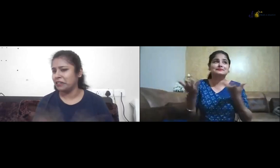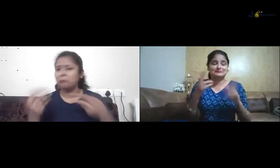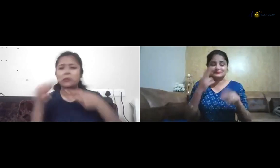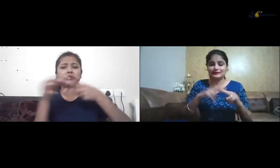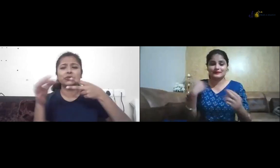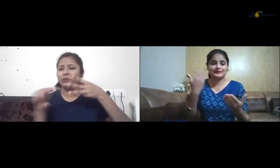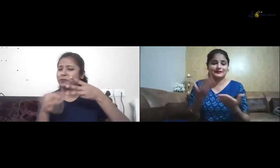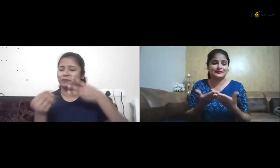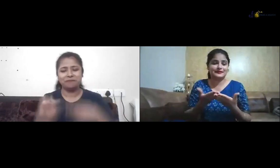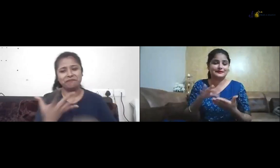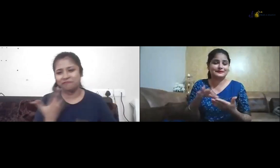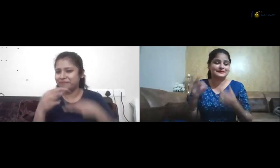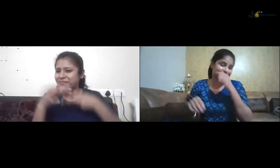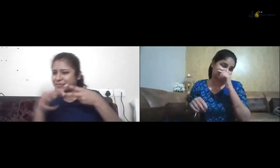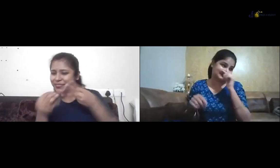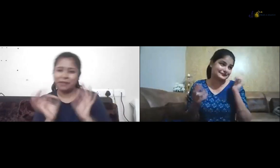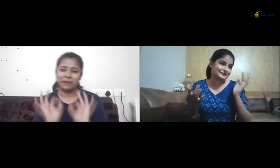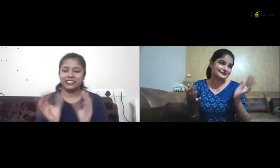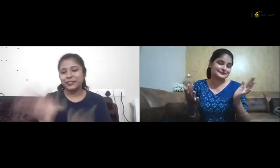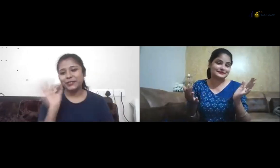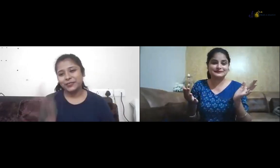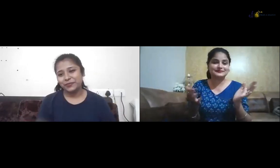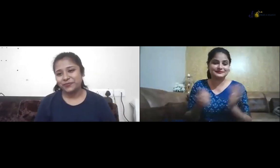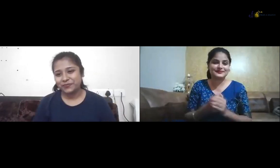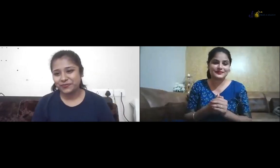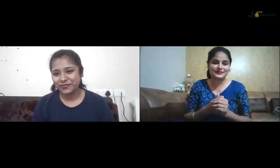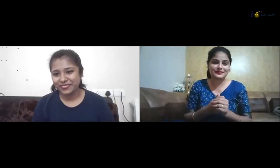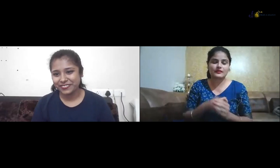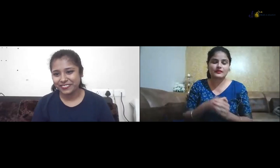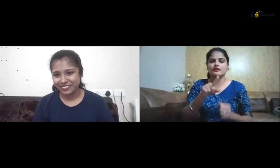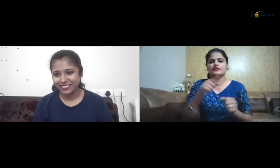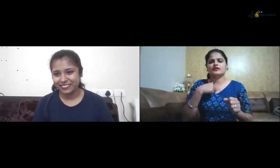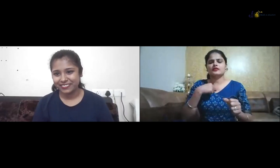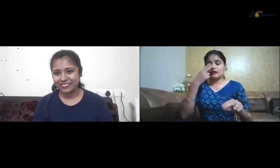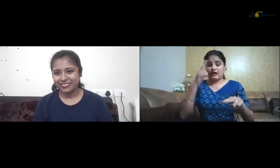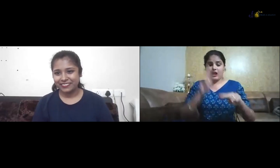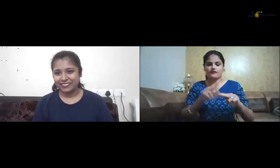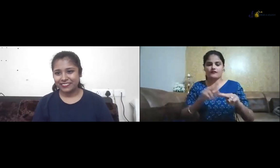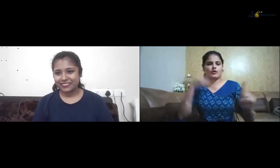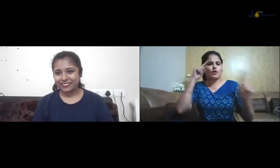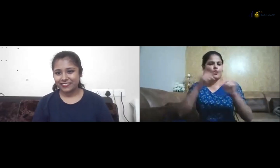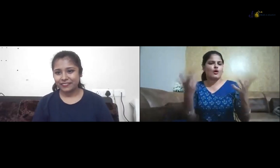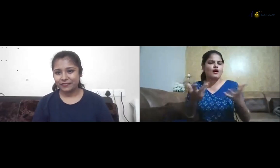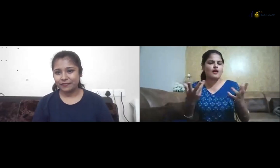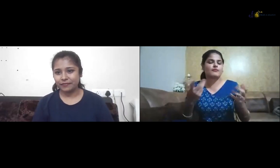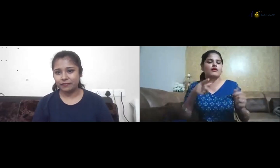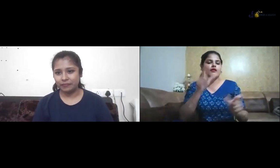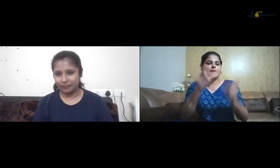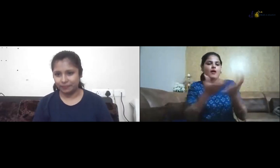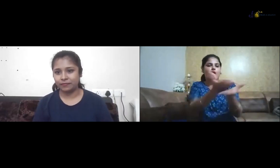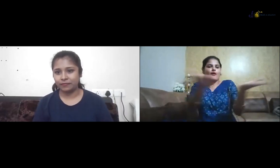bargaining, and actual shopkeeper will provide us cheaper rate. Yeah, please add one or two experiences.